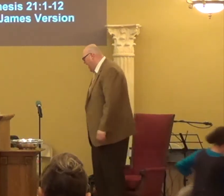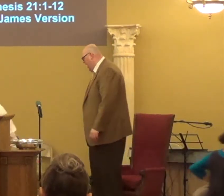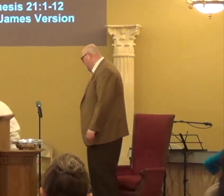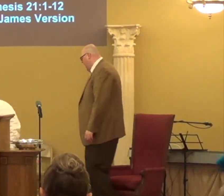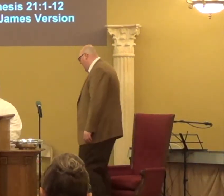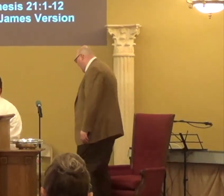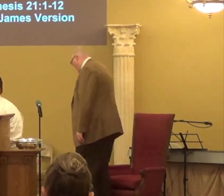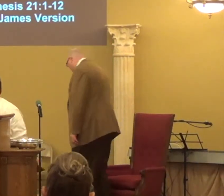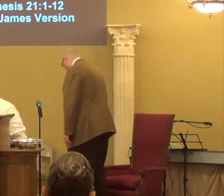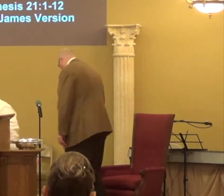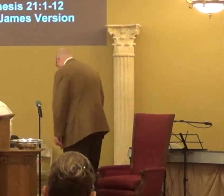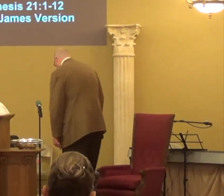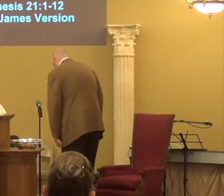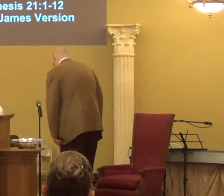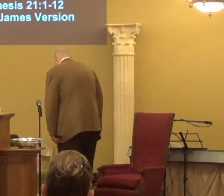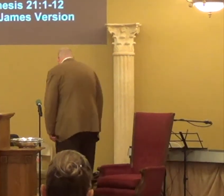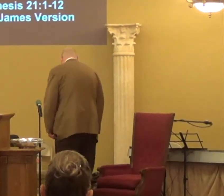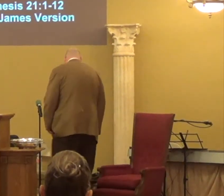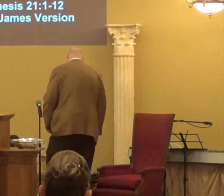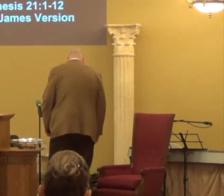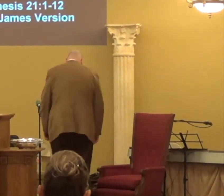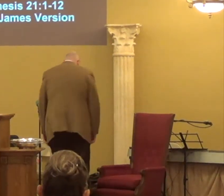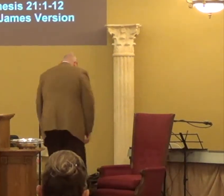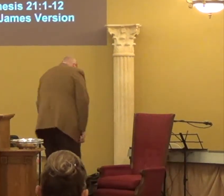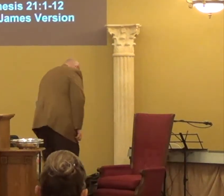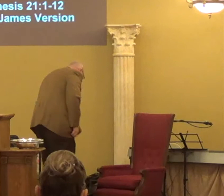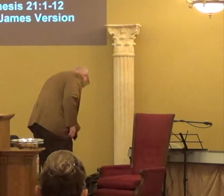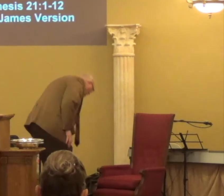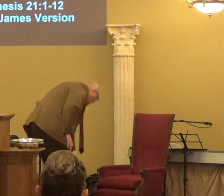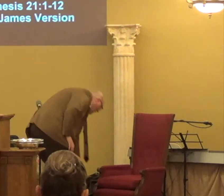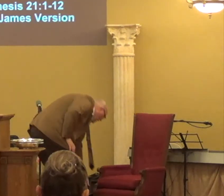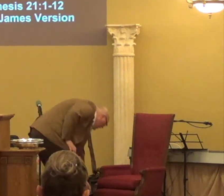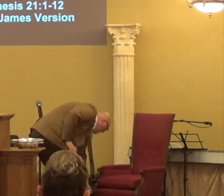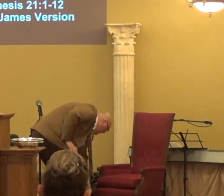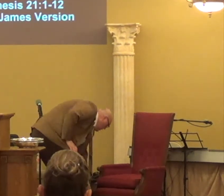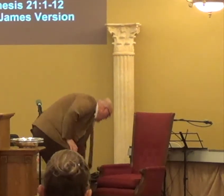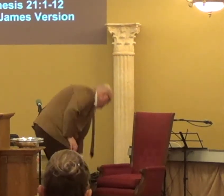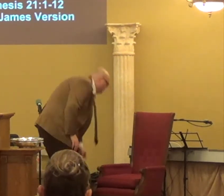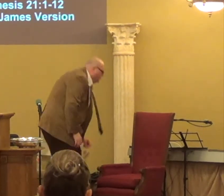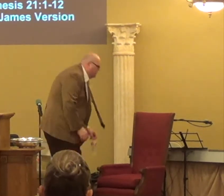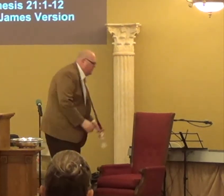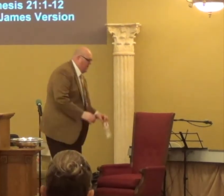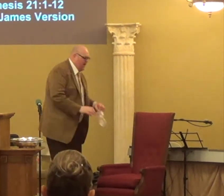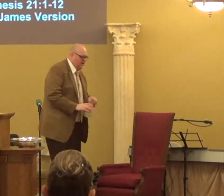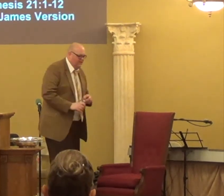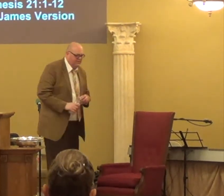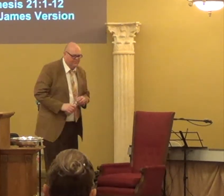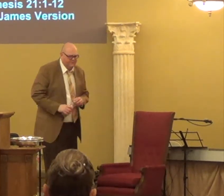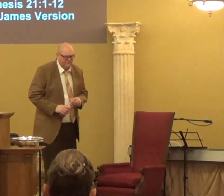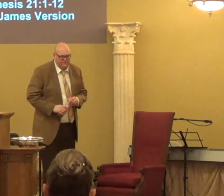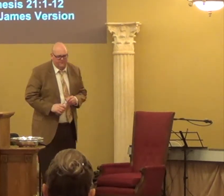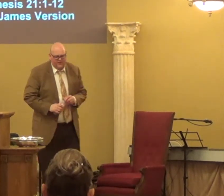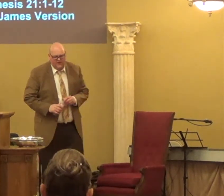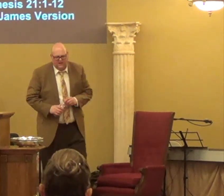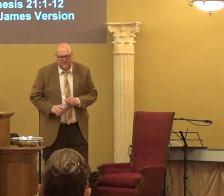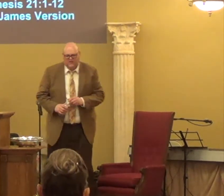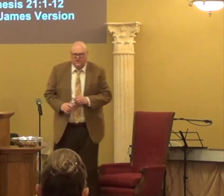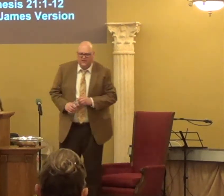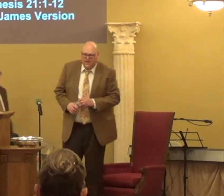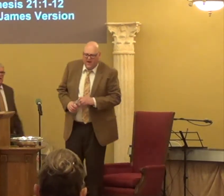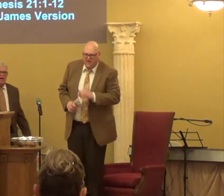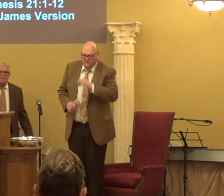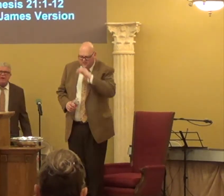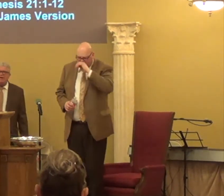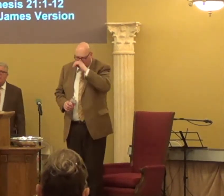do. That you're not going to let Ishmael stop what God wants to do. You need to come up here tonight and get your will out of the